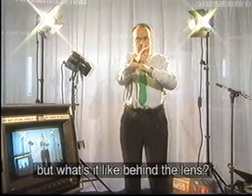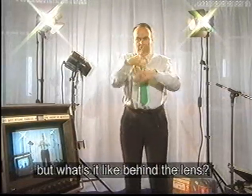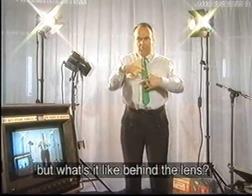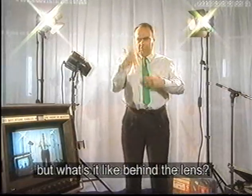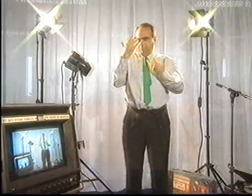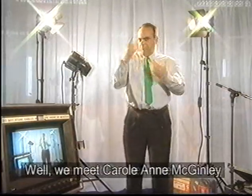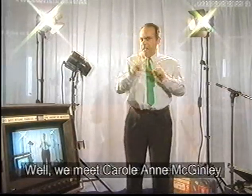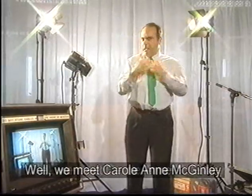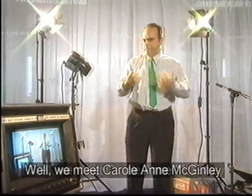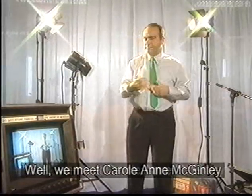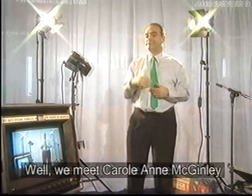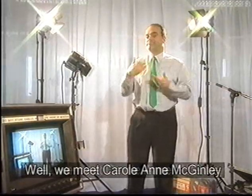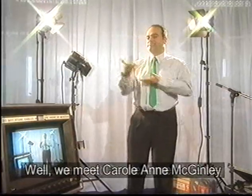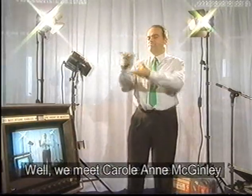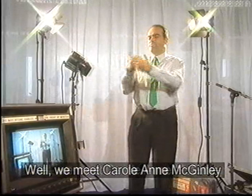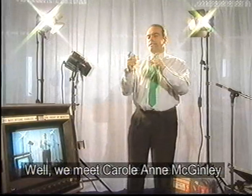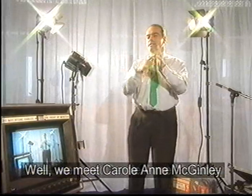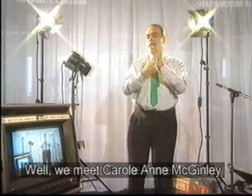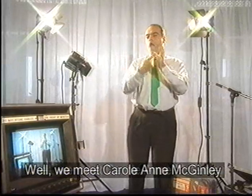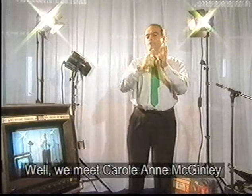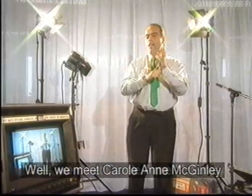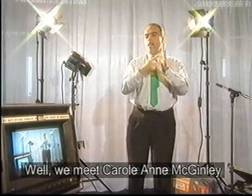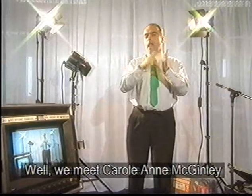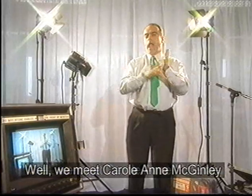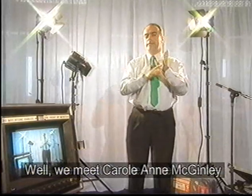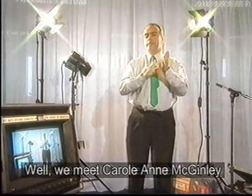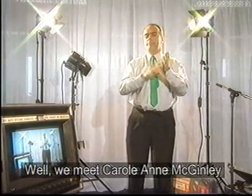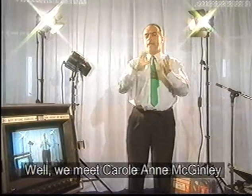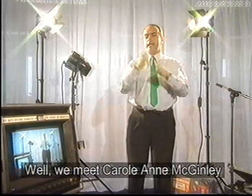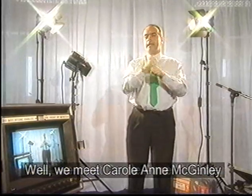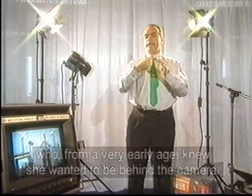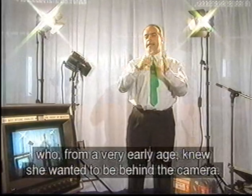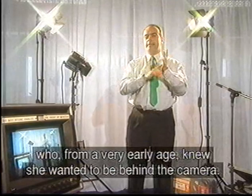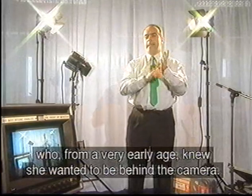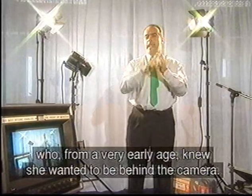lens? Well, we meet Carol Ann McGinley, who from a